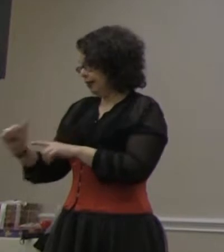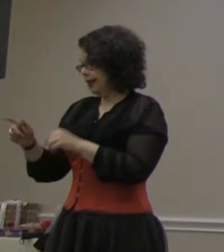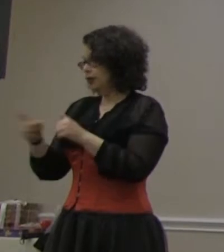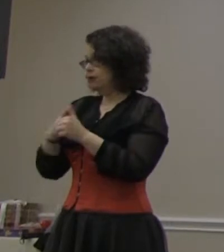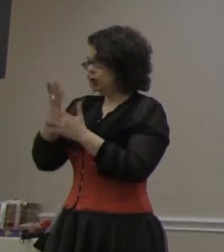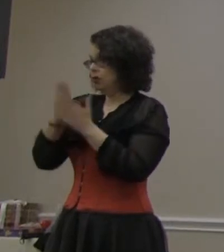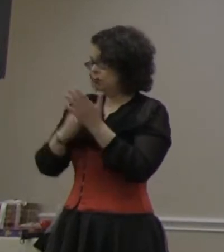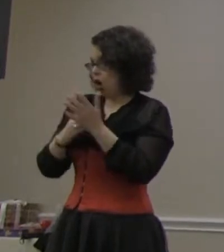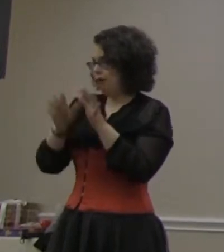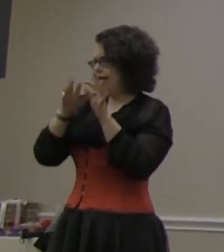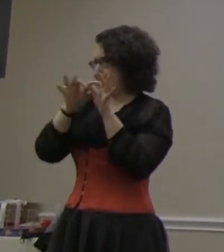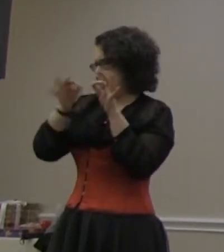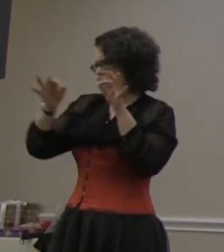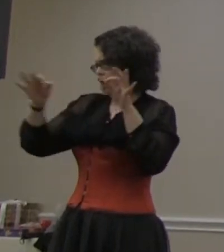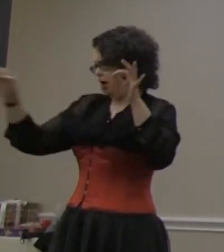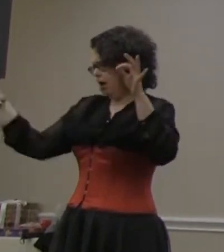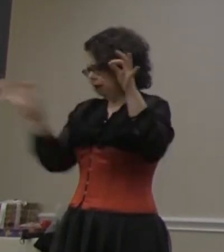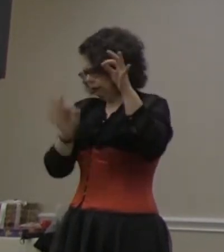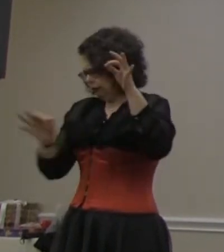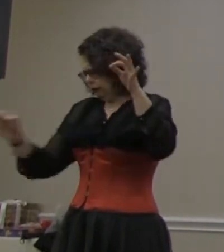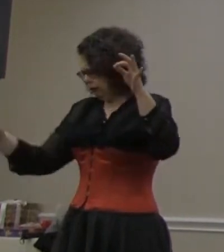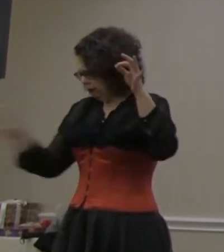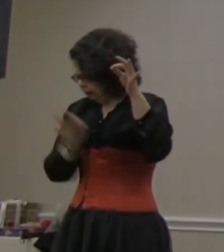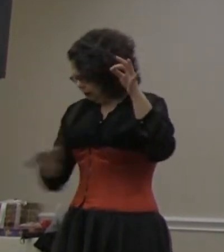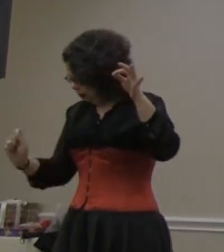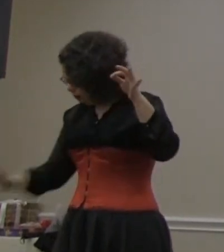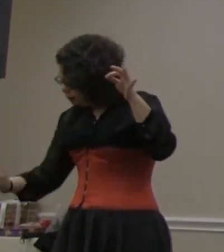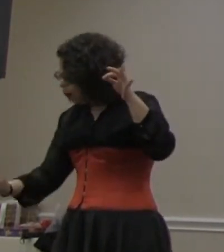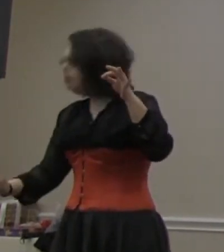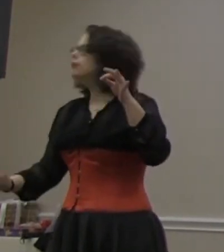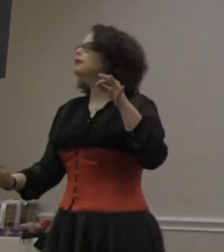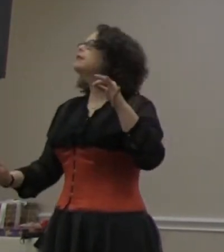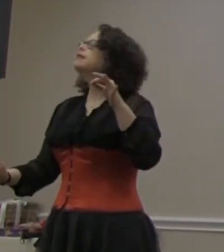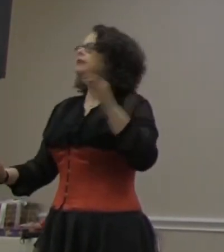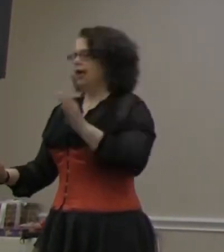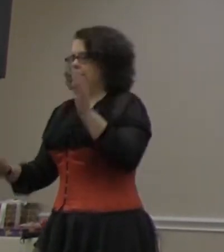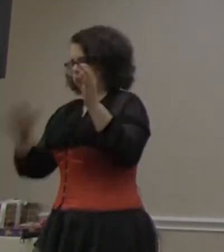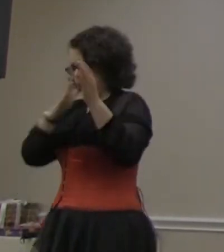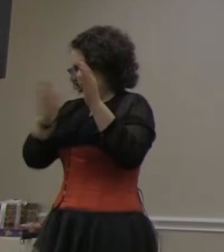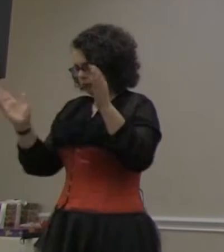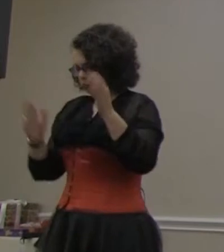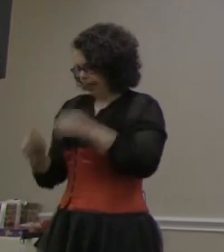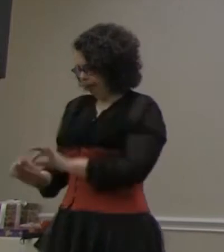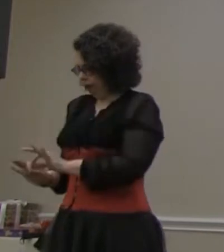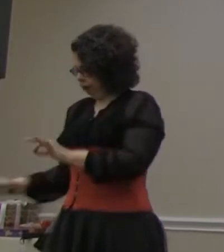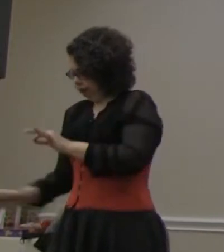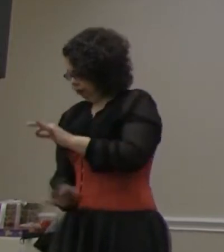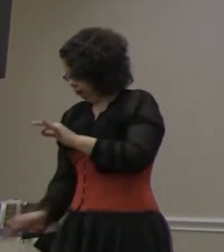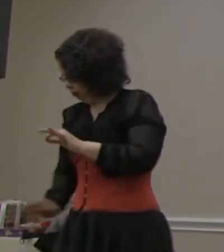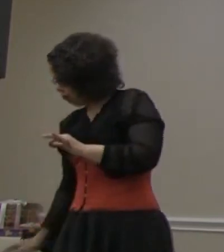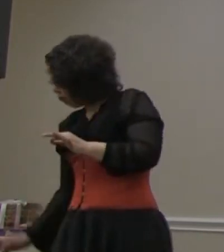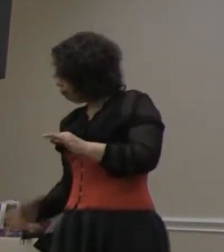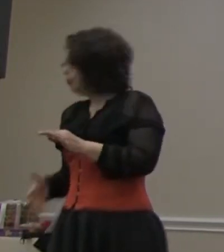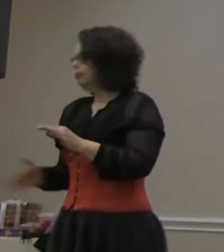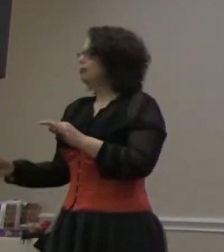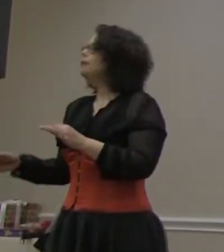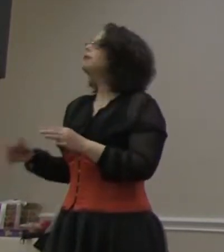first half of that big, long sentence. Now on to the second half of my original premise,